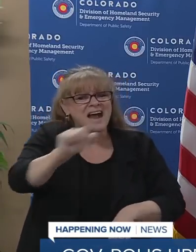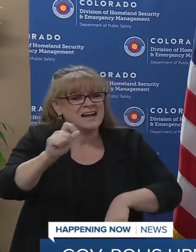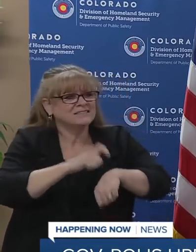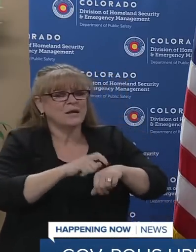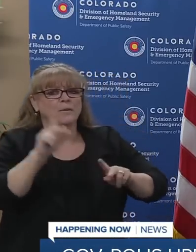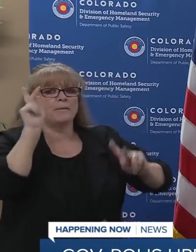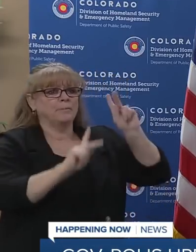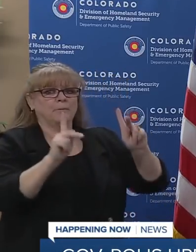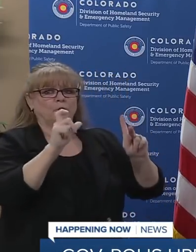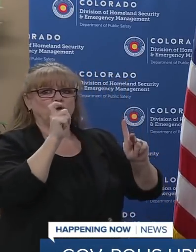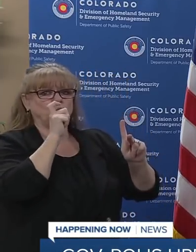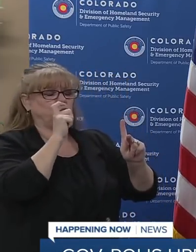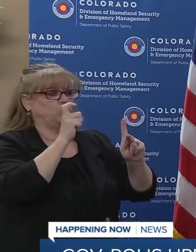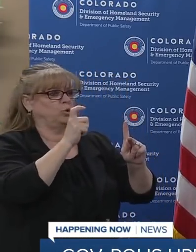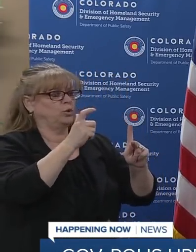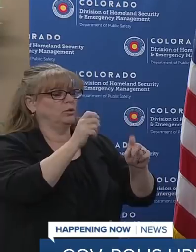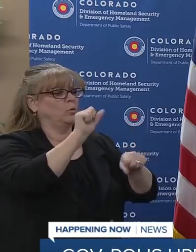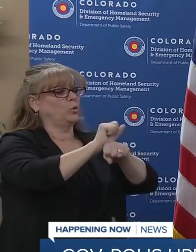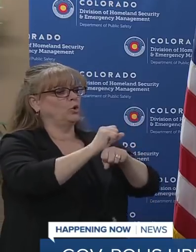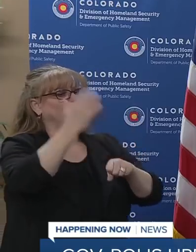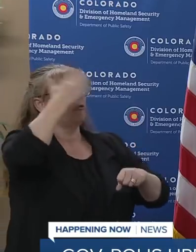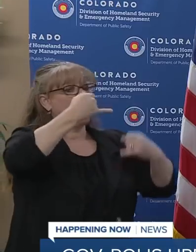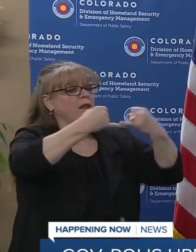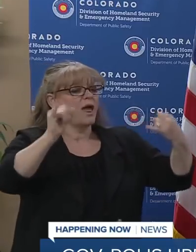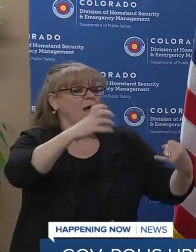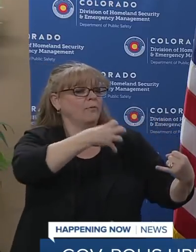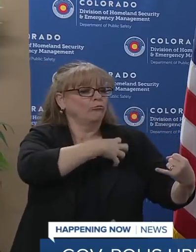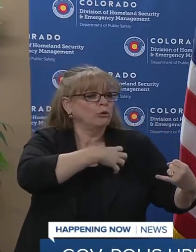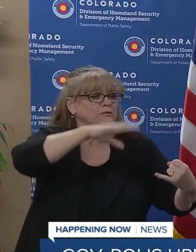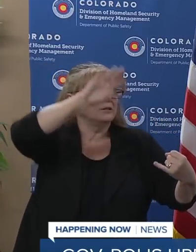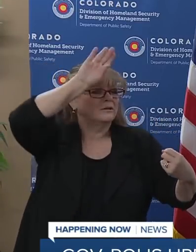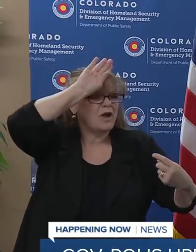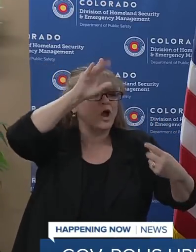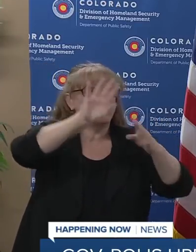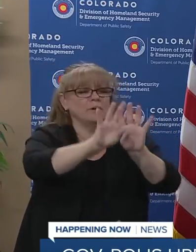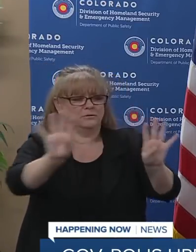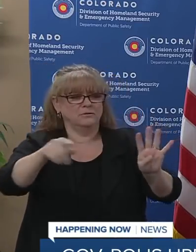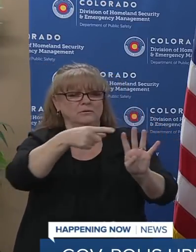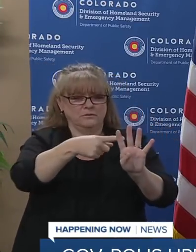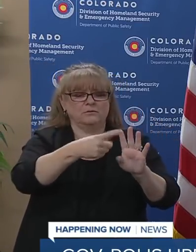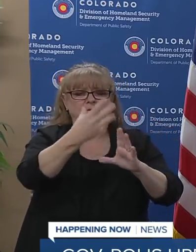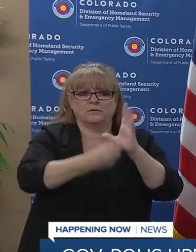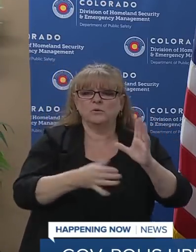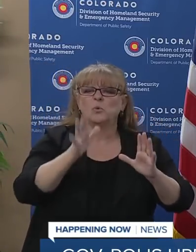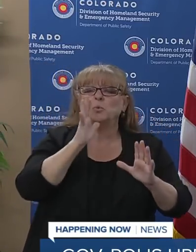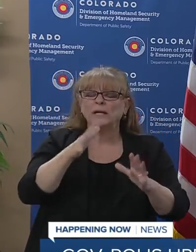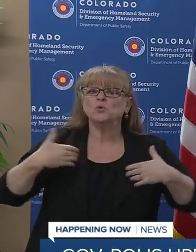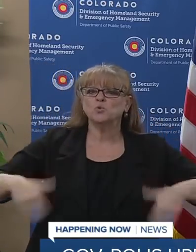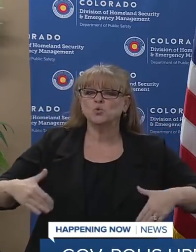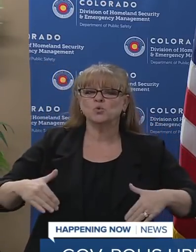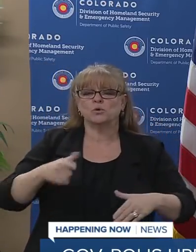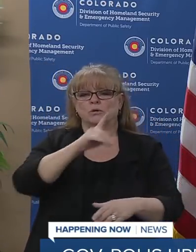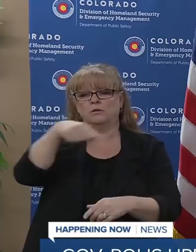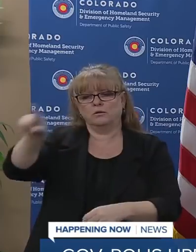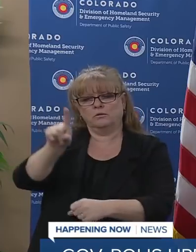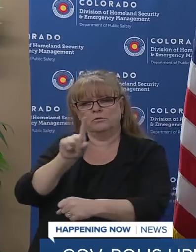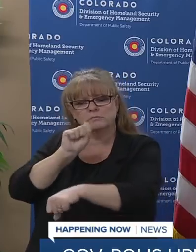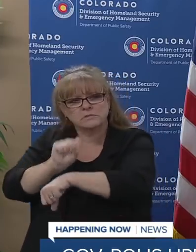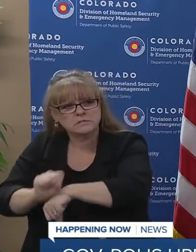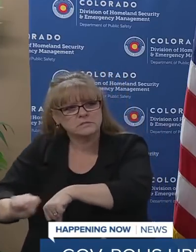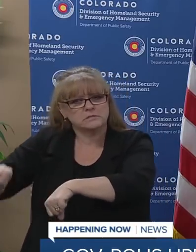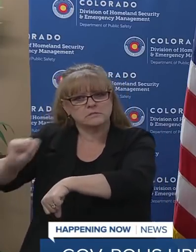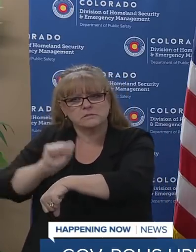dedication that these men and women show in protecting all of us, often at risk of additional exposure